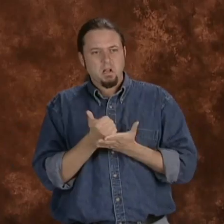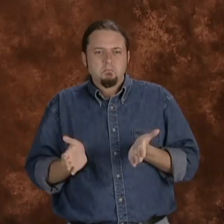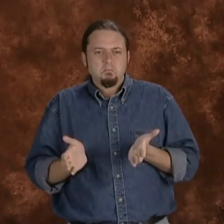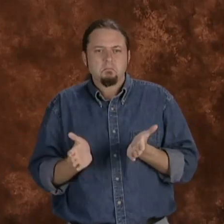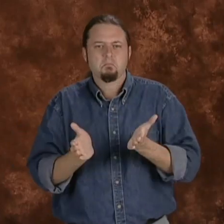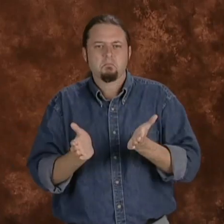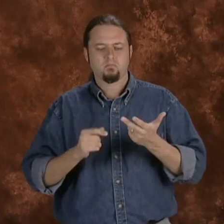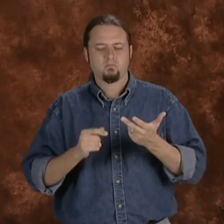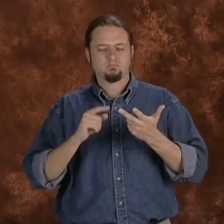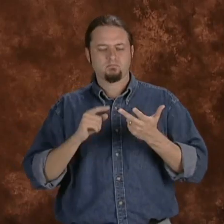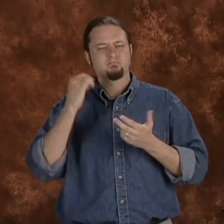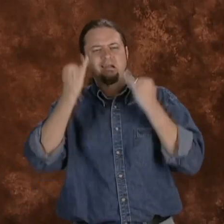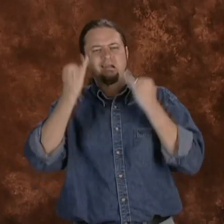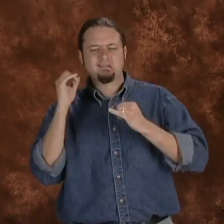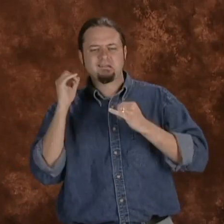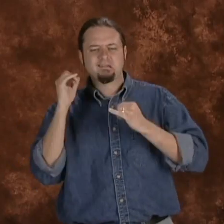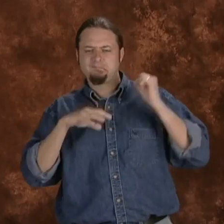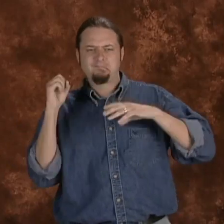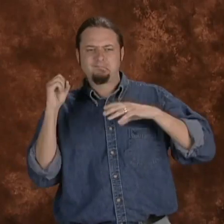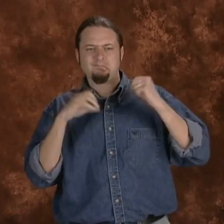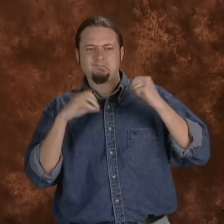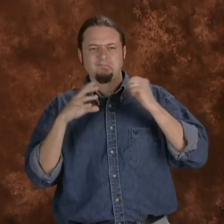And we're going to learn about the rules and what to expect